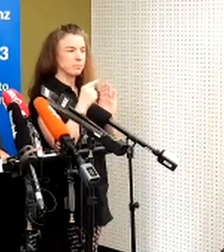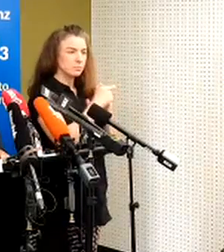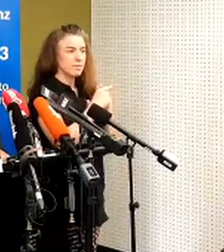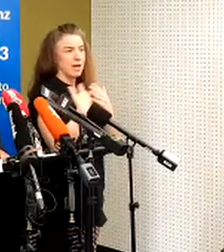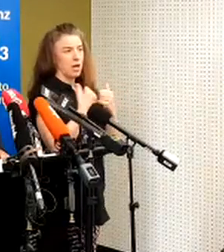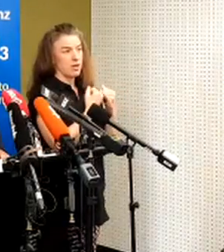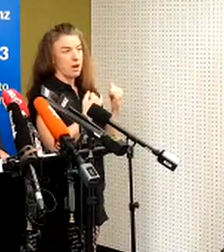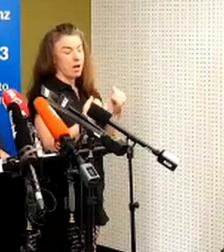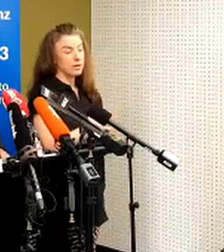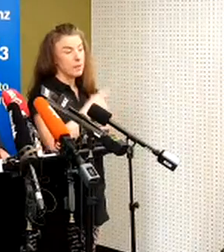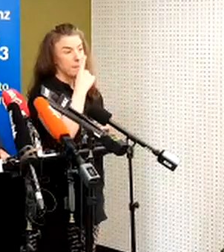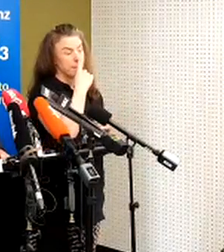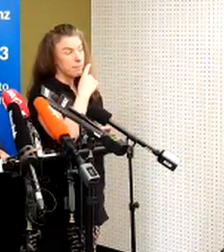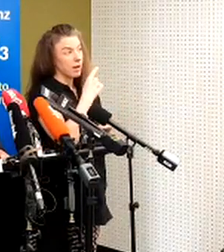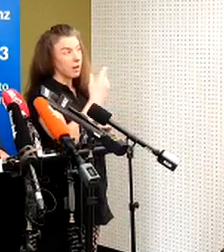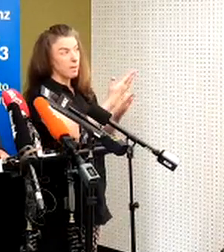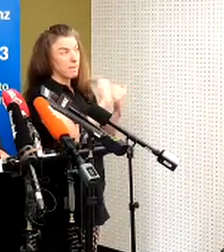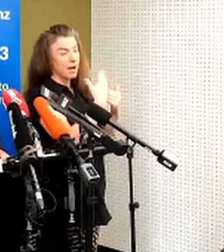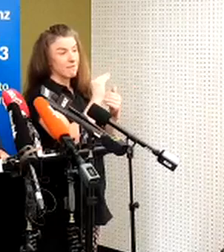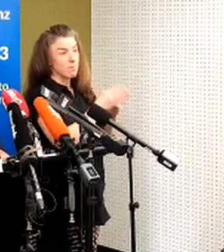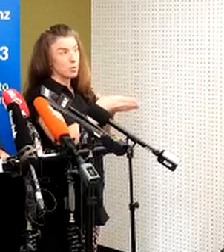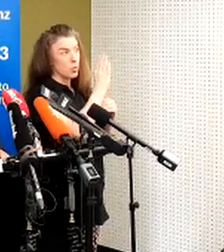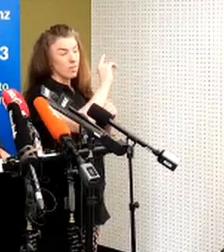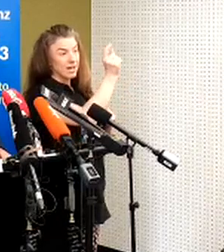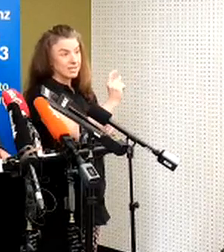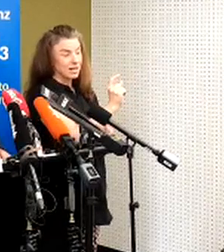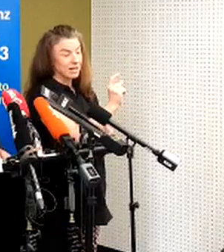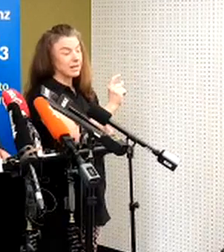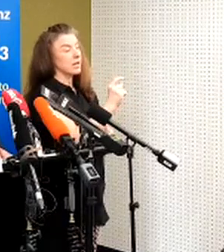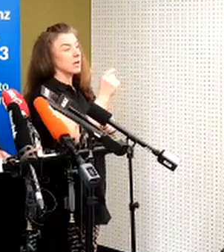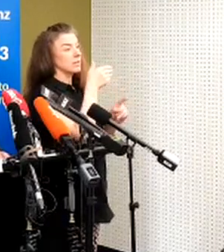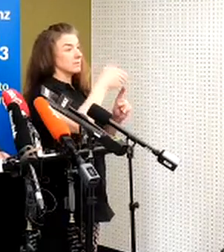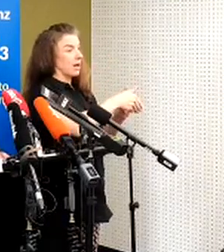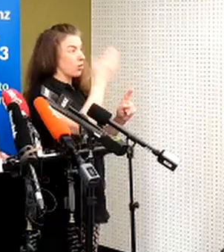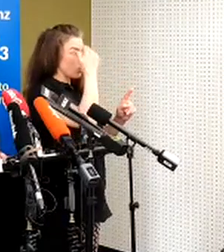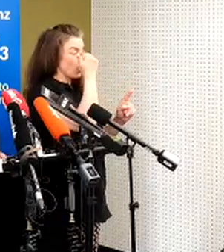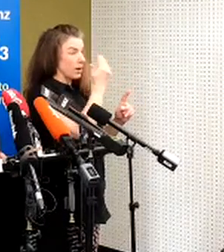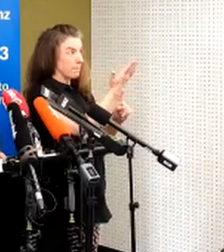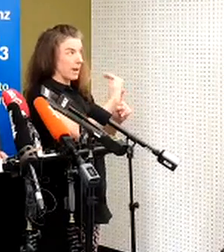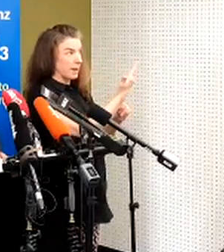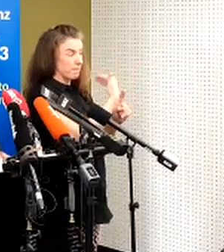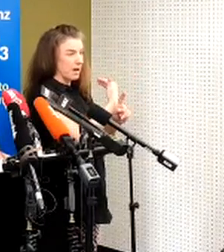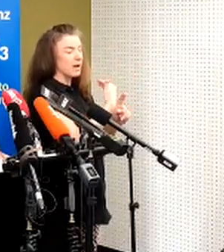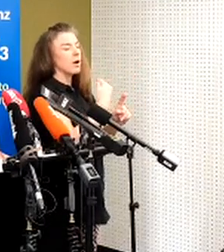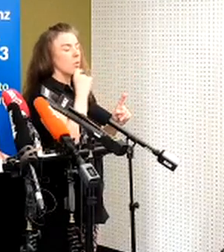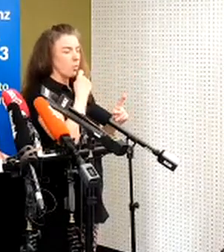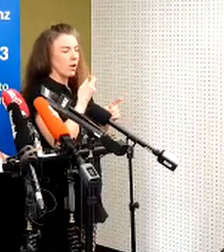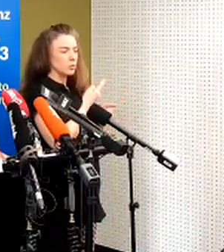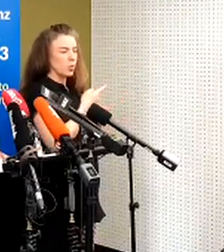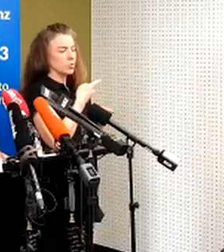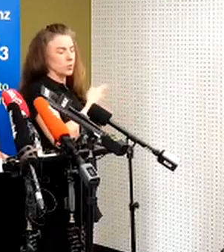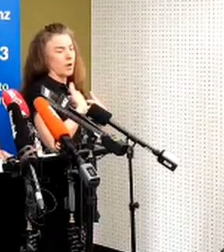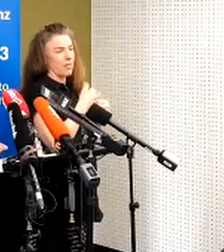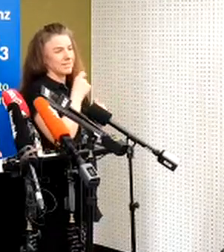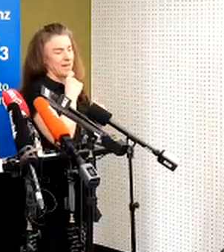People travelling back to New Zealand from the north of Italy and the Republic of Korea will be talking to health staff at the airport.